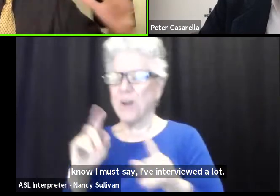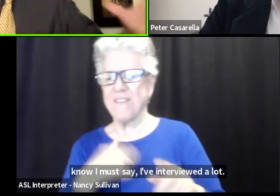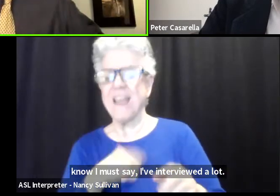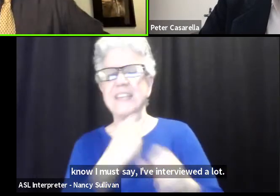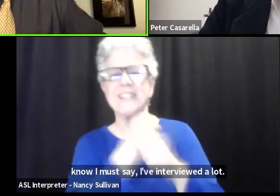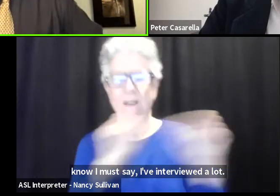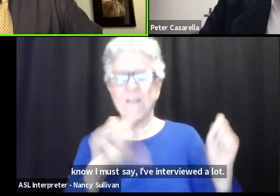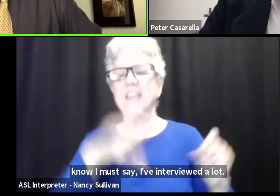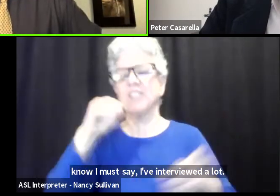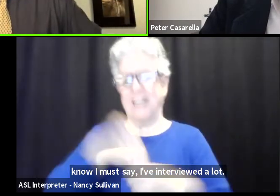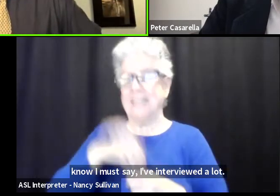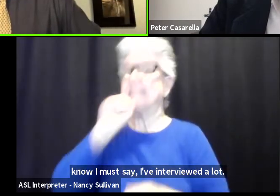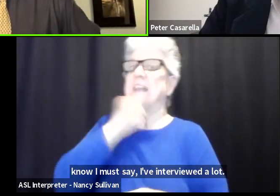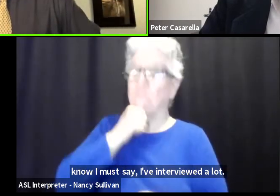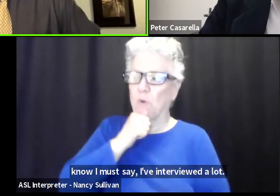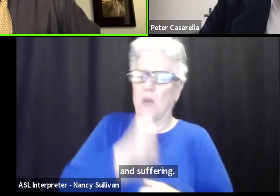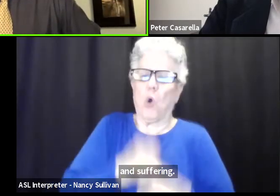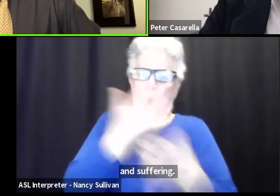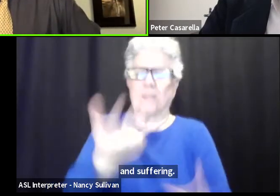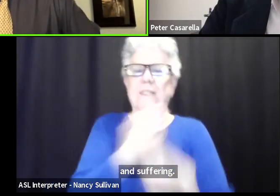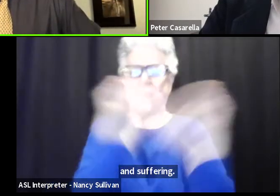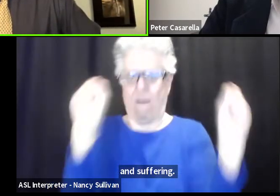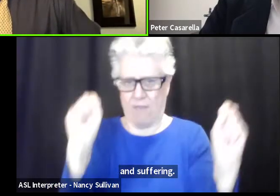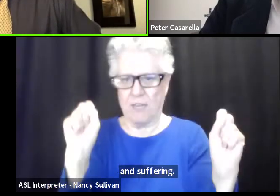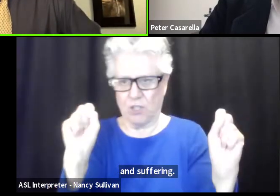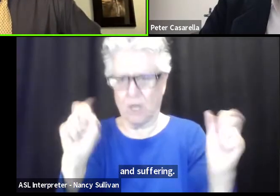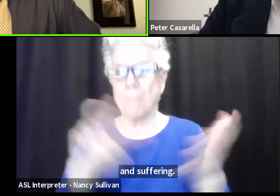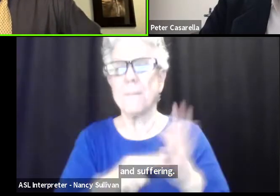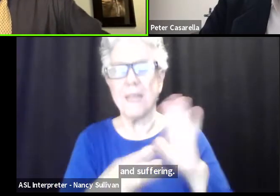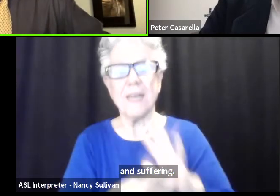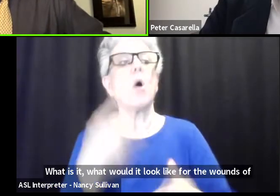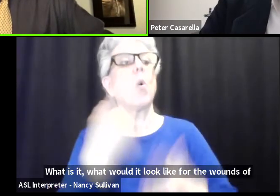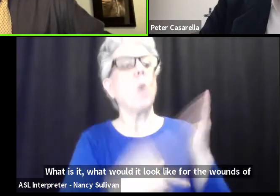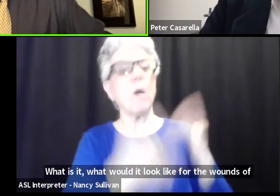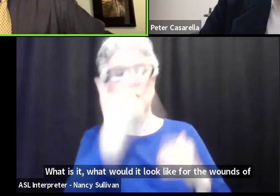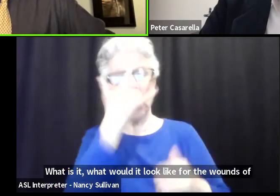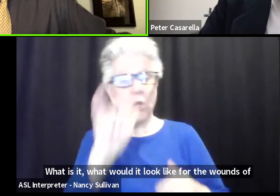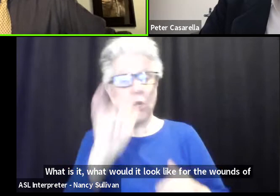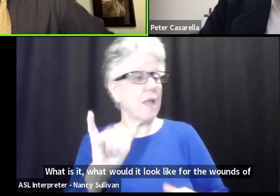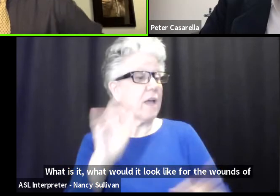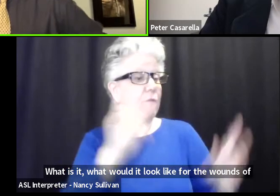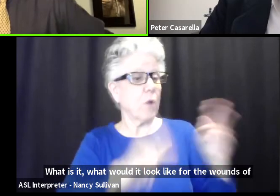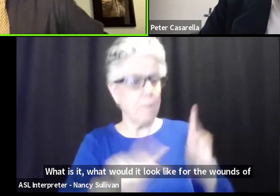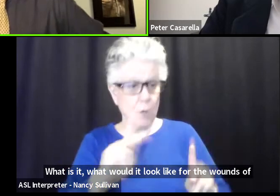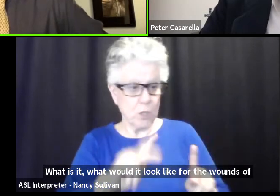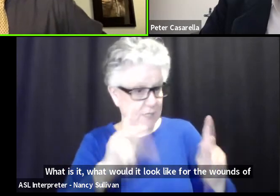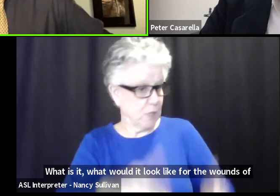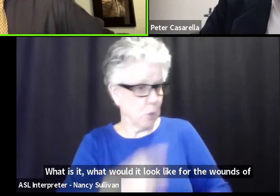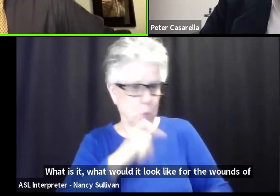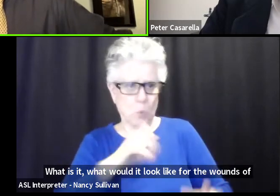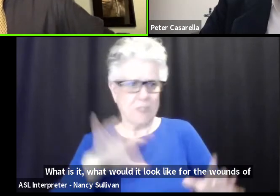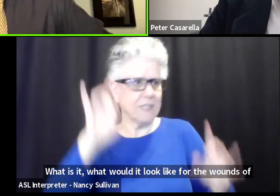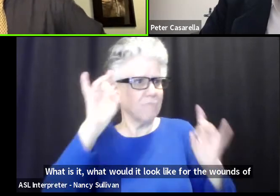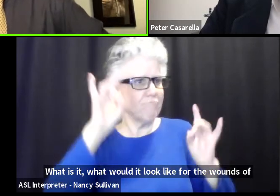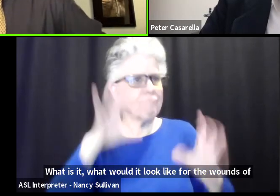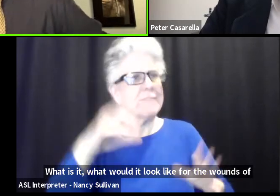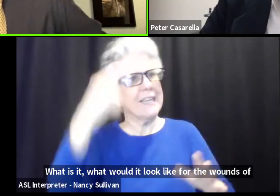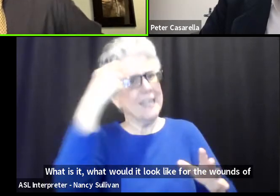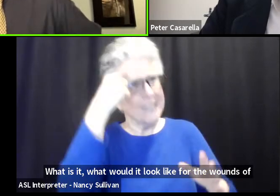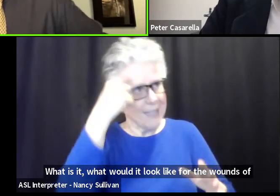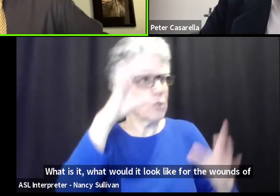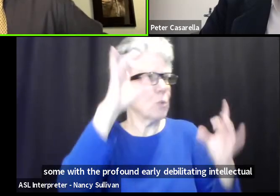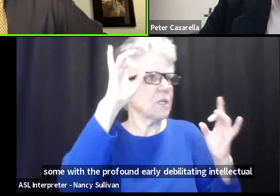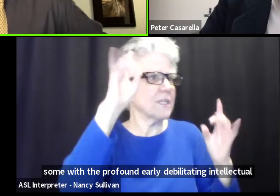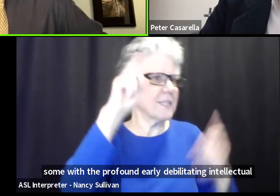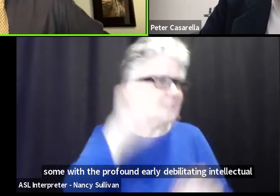Salvation and suffering. What would it look like for the wounds of someone with a profound and utterly debilitating intellectual disability, for